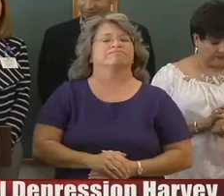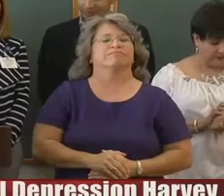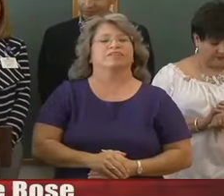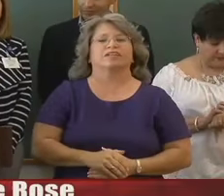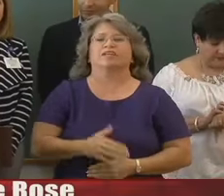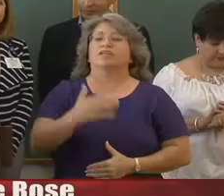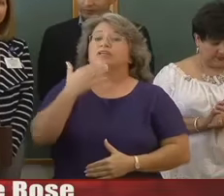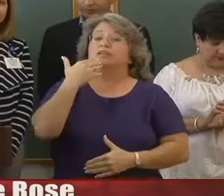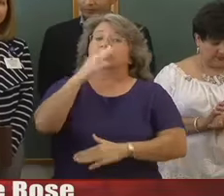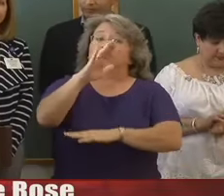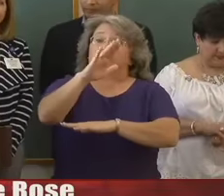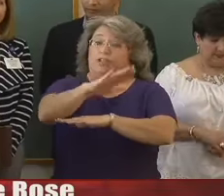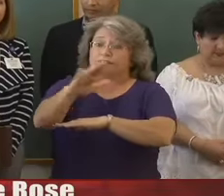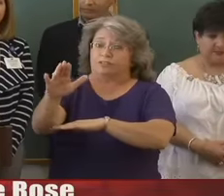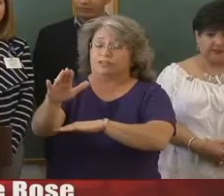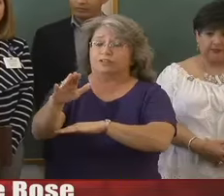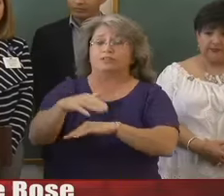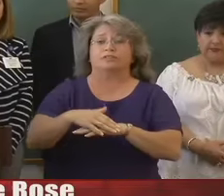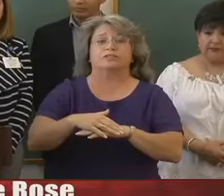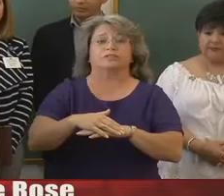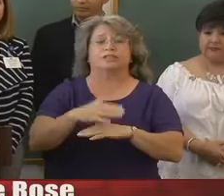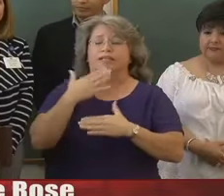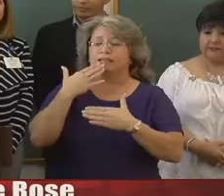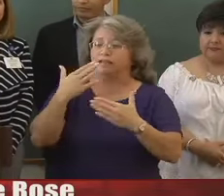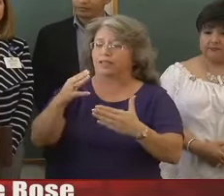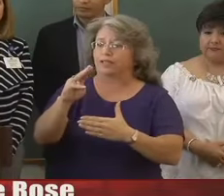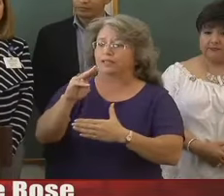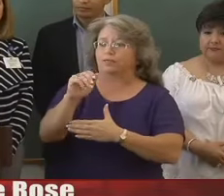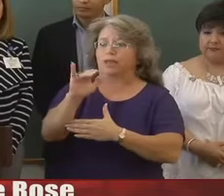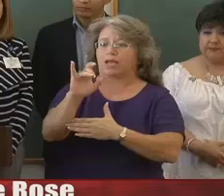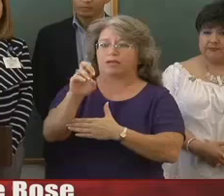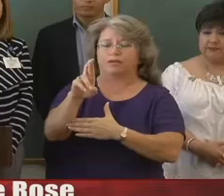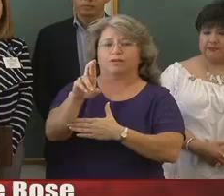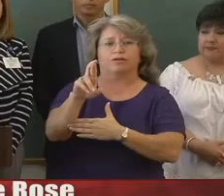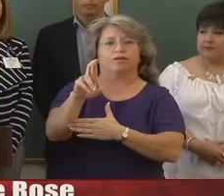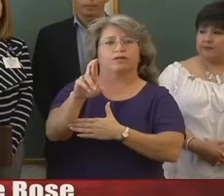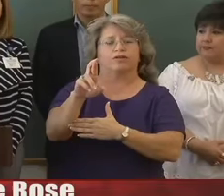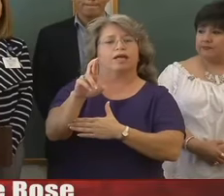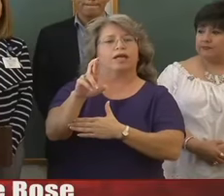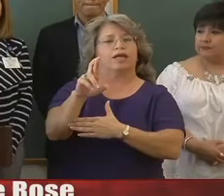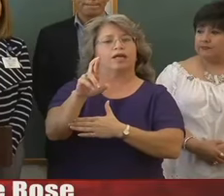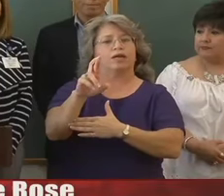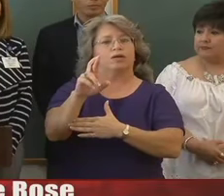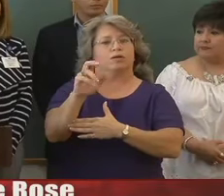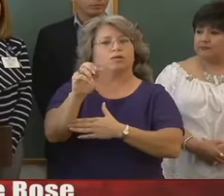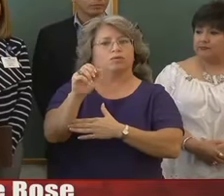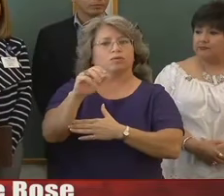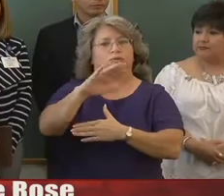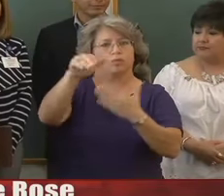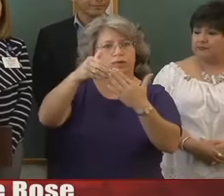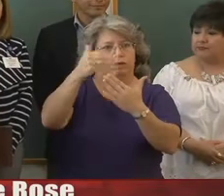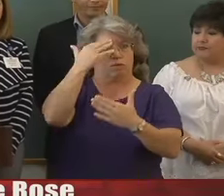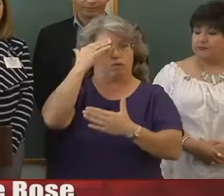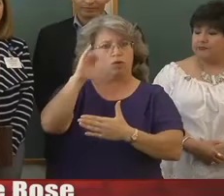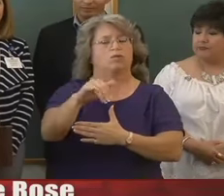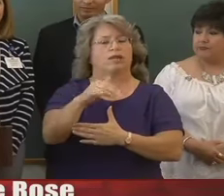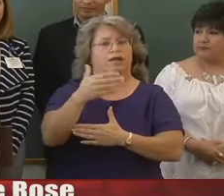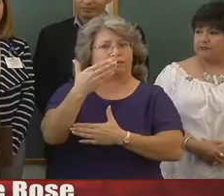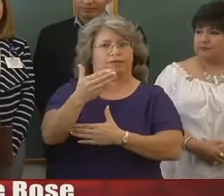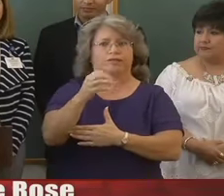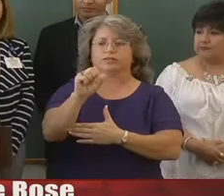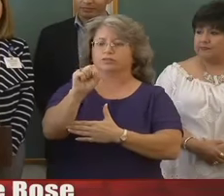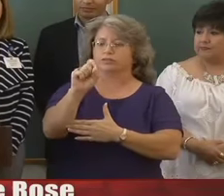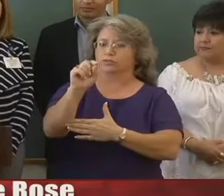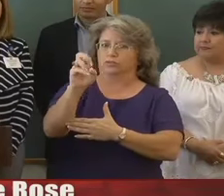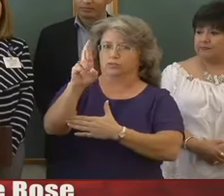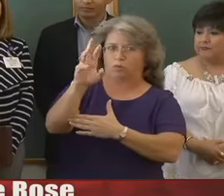So good afternoon. Thank you, Mayor. So as we all know that there is this